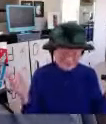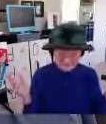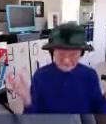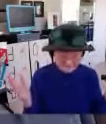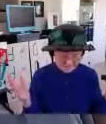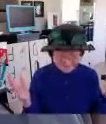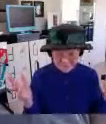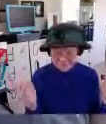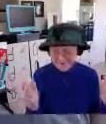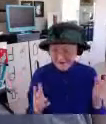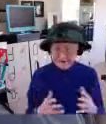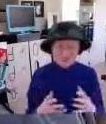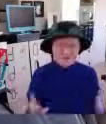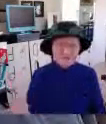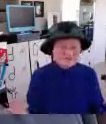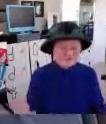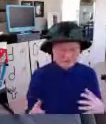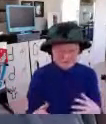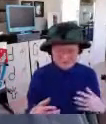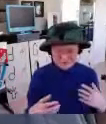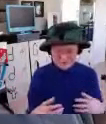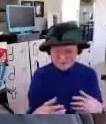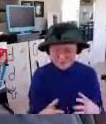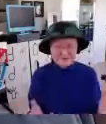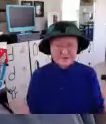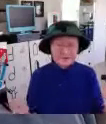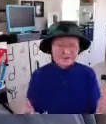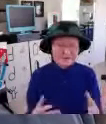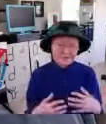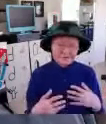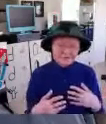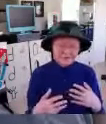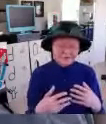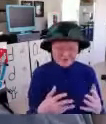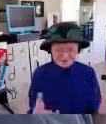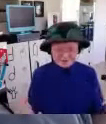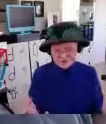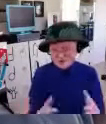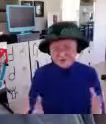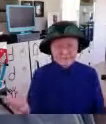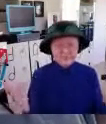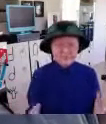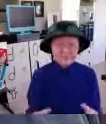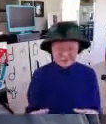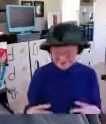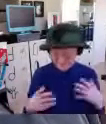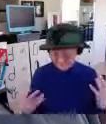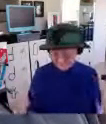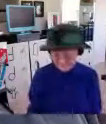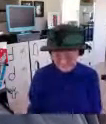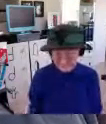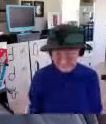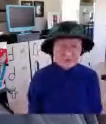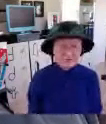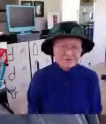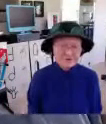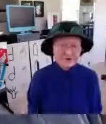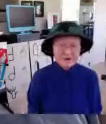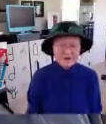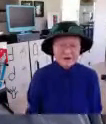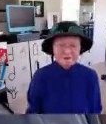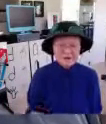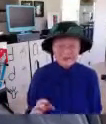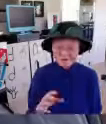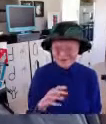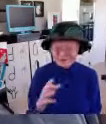from Honduras or from Turkey or whatever the country, China. What beautiful set of videos those are. And